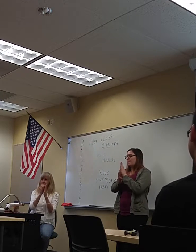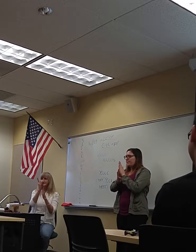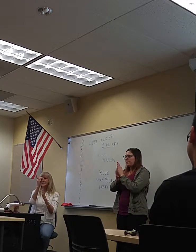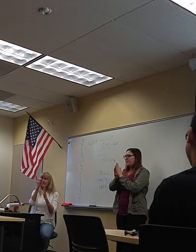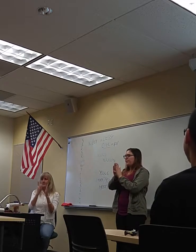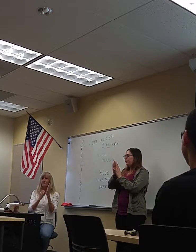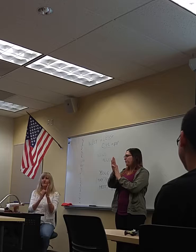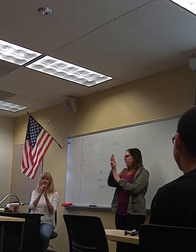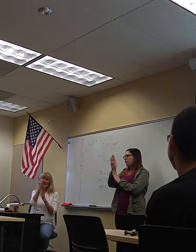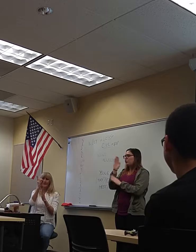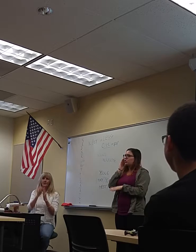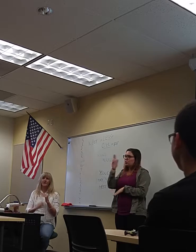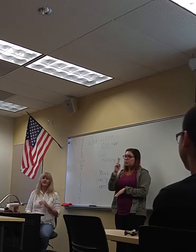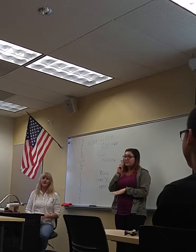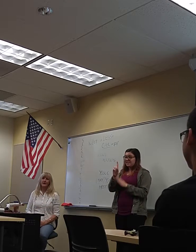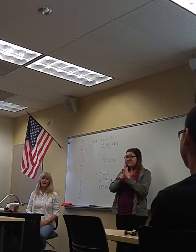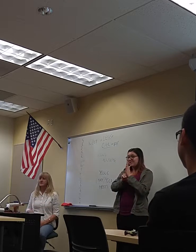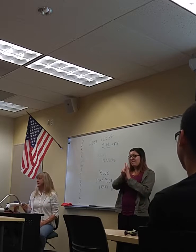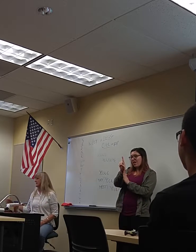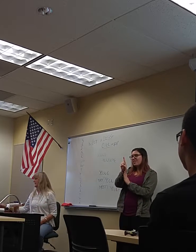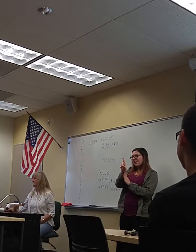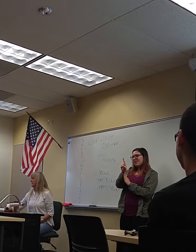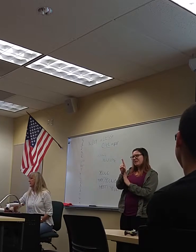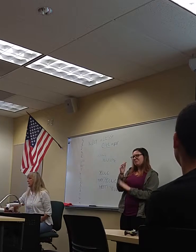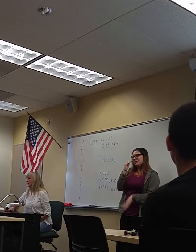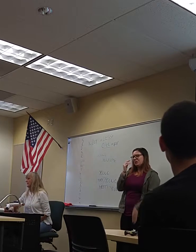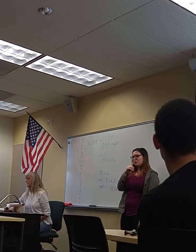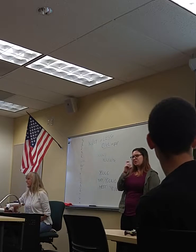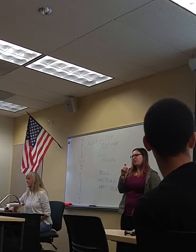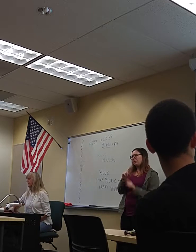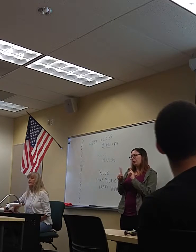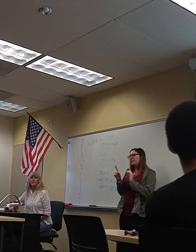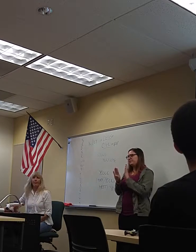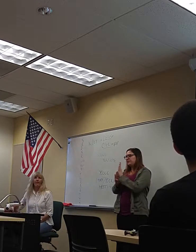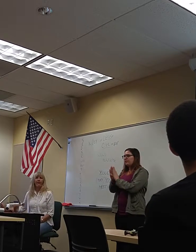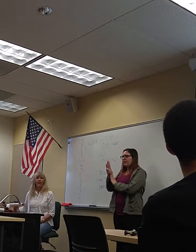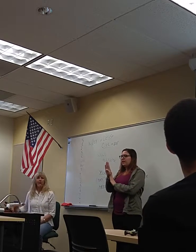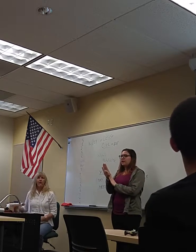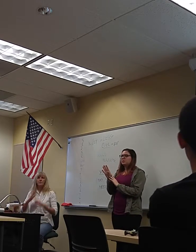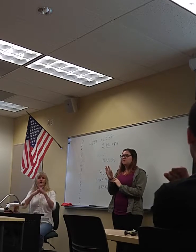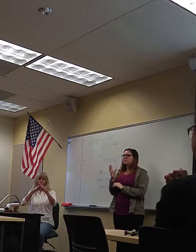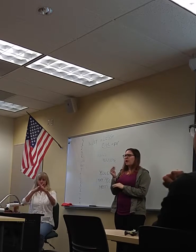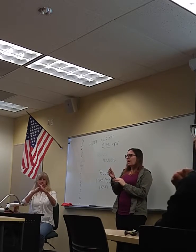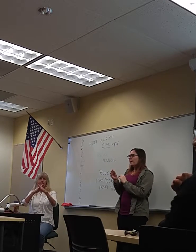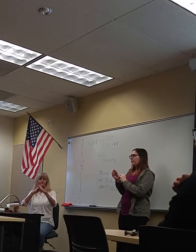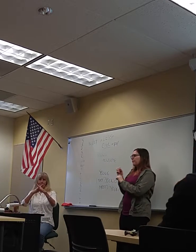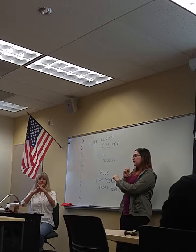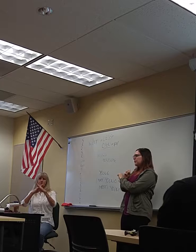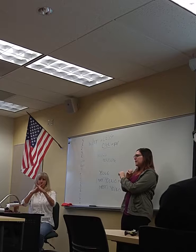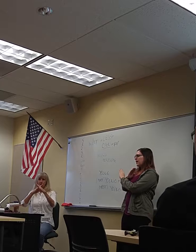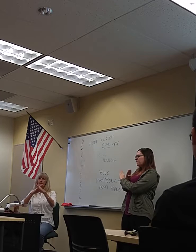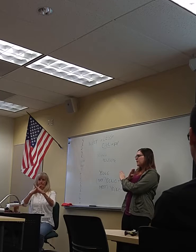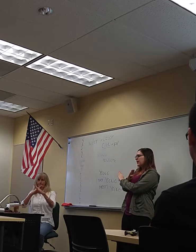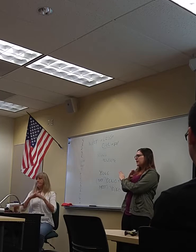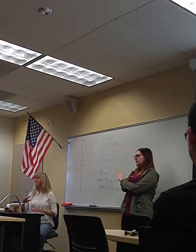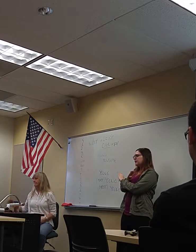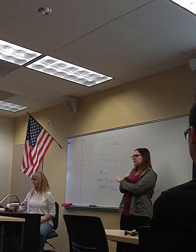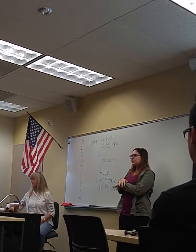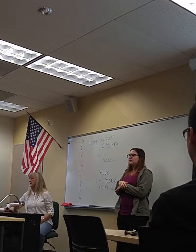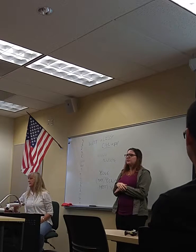see people do develop with the D. I know it's ugly. And protect? Protect body? Protect. And